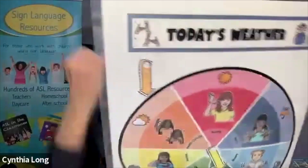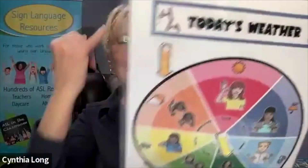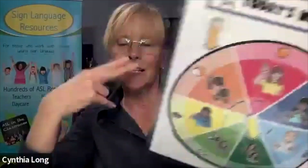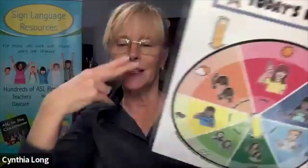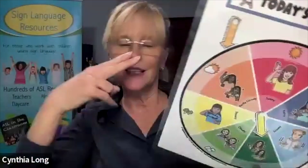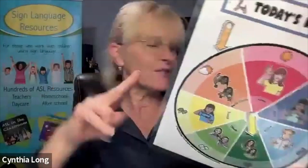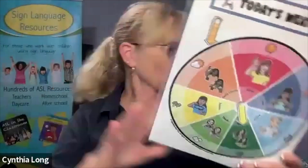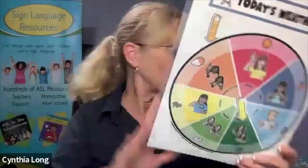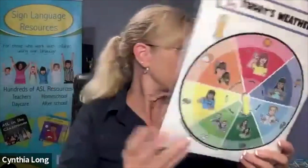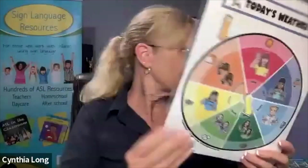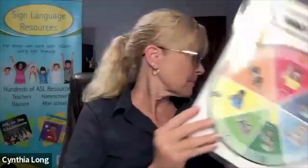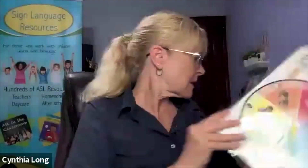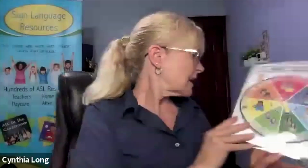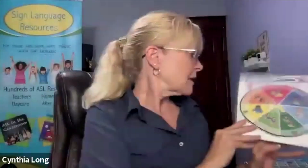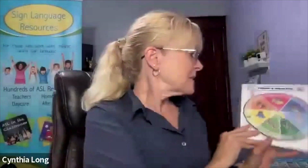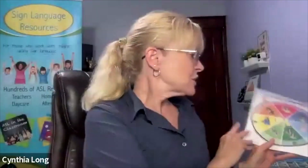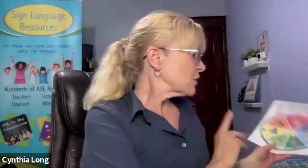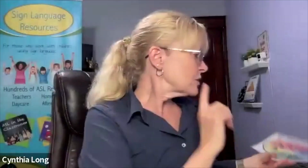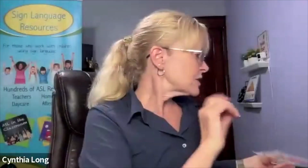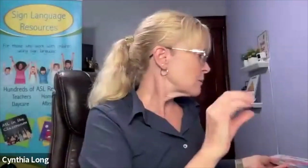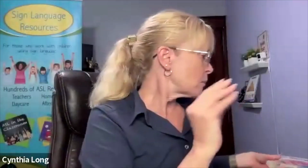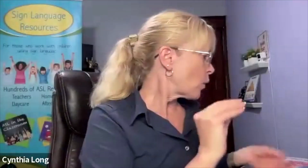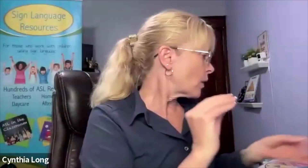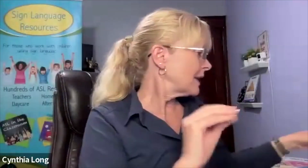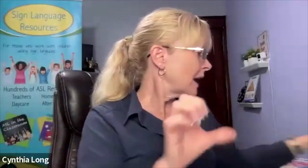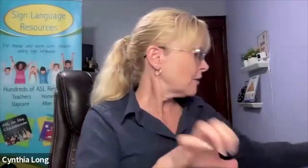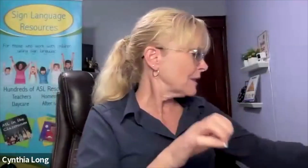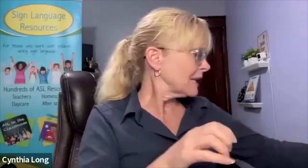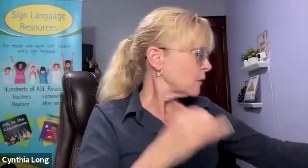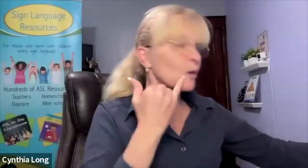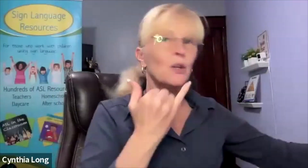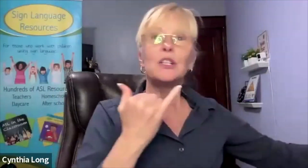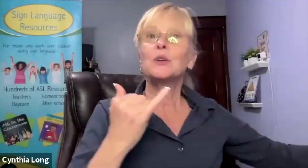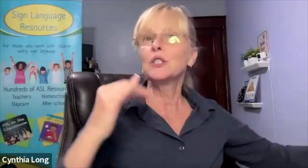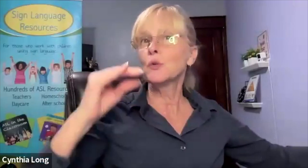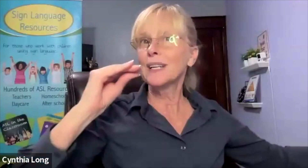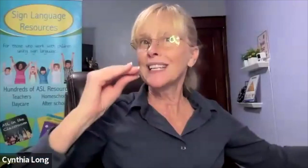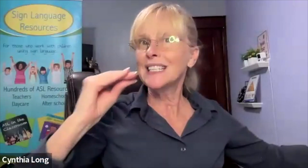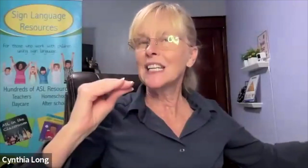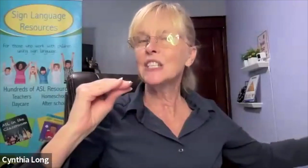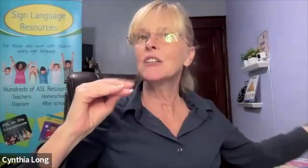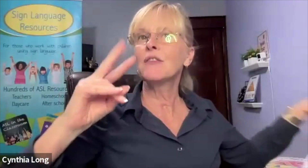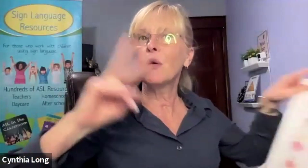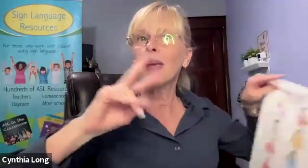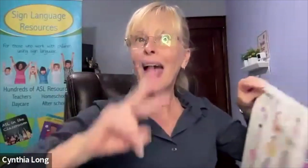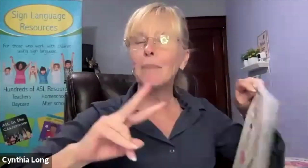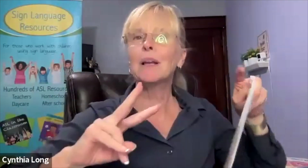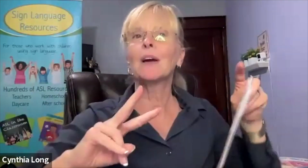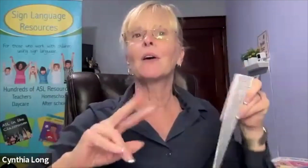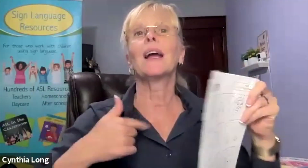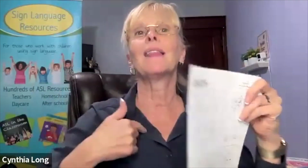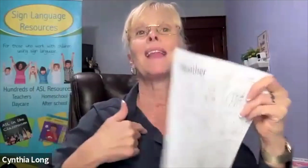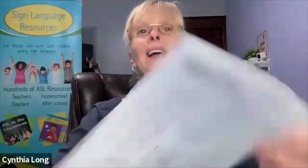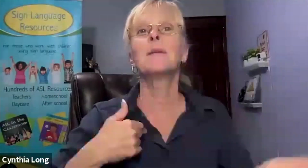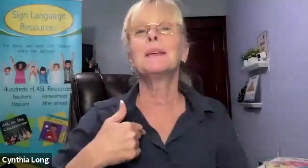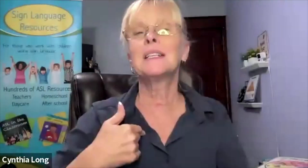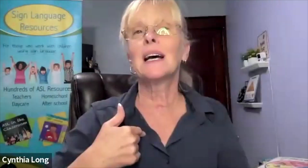idea that's fun. Let me show you some more. The other thing we're going to do is you want to teach the vocabulary, and that can be done